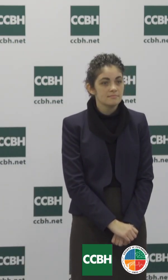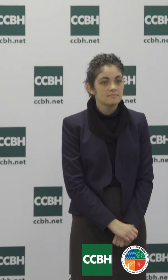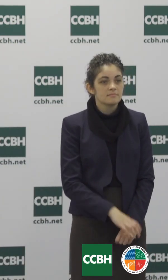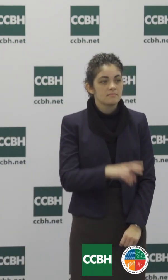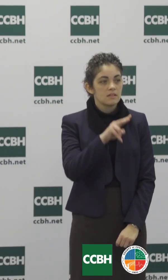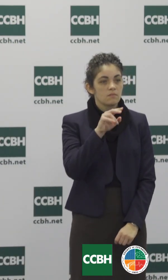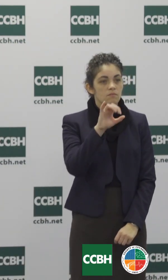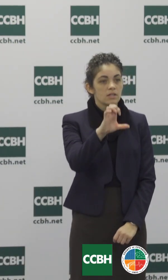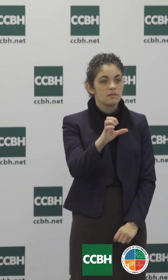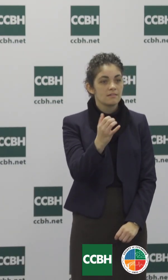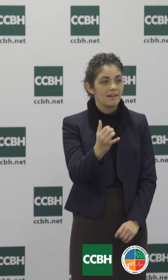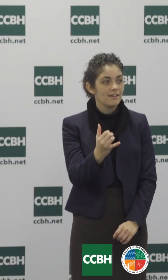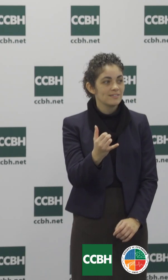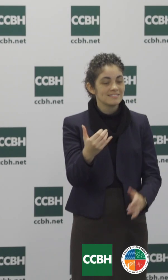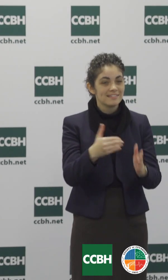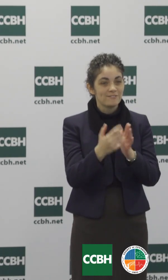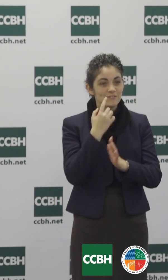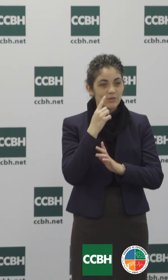Are we in Q&A time?